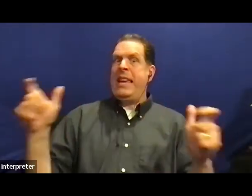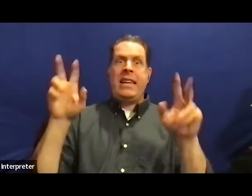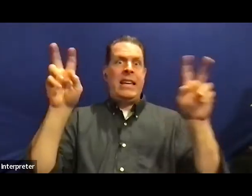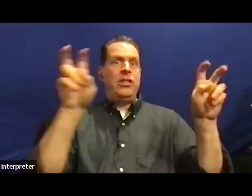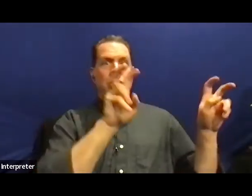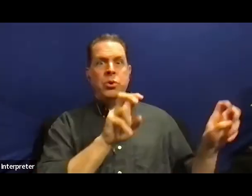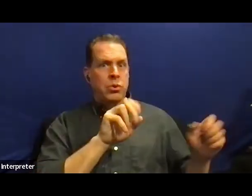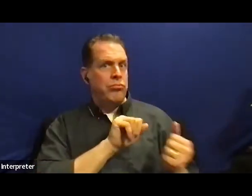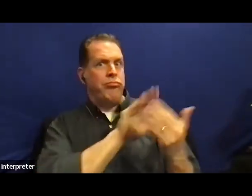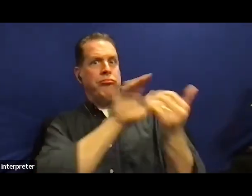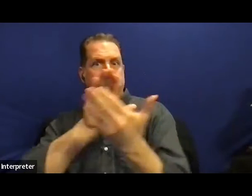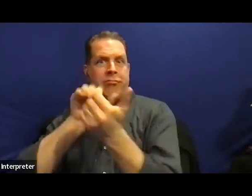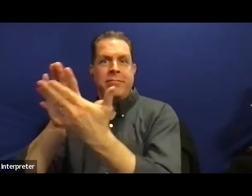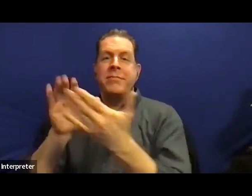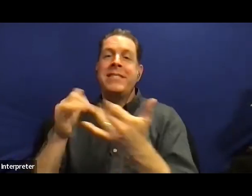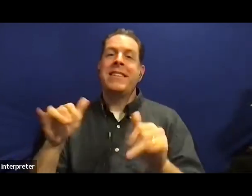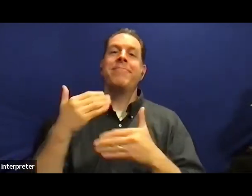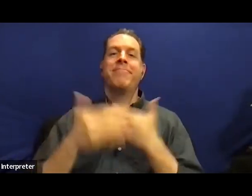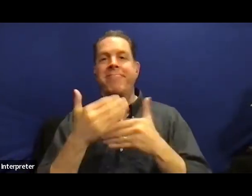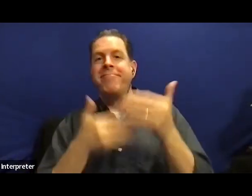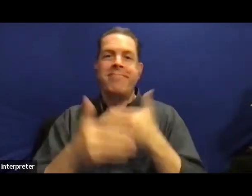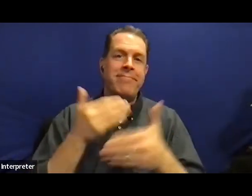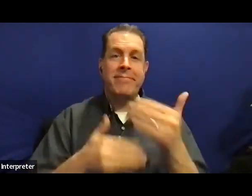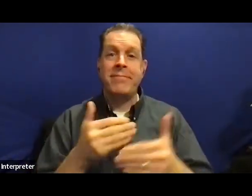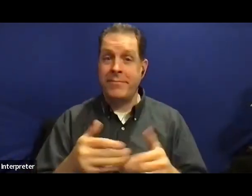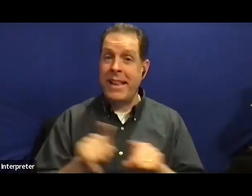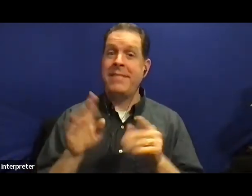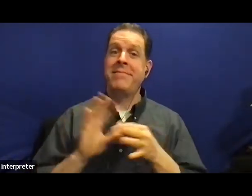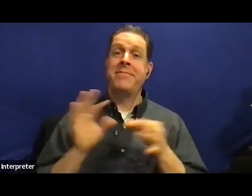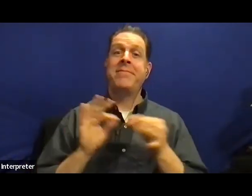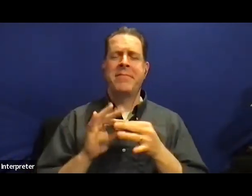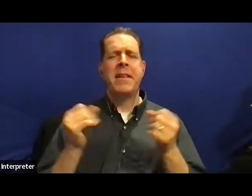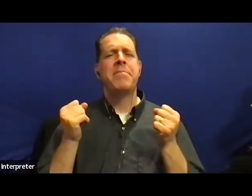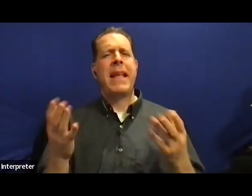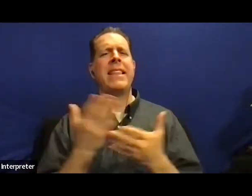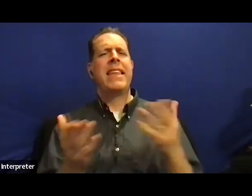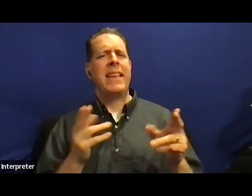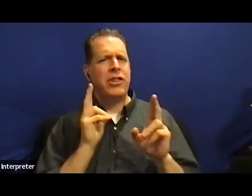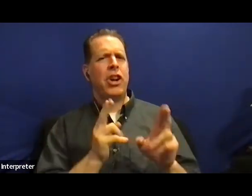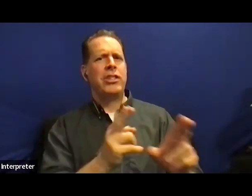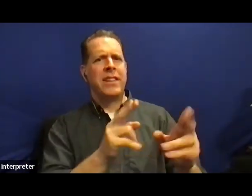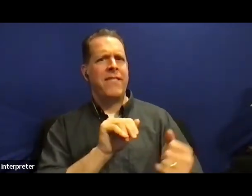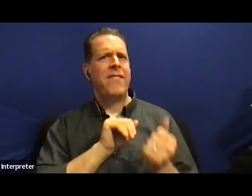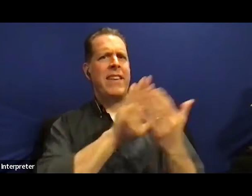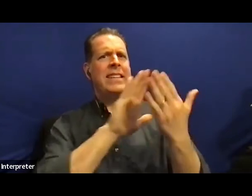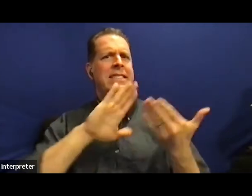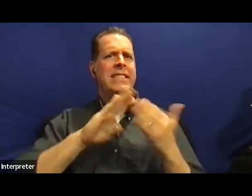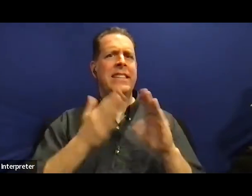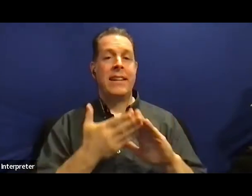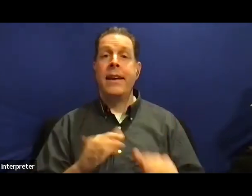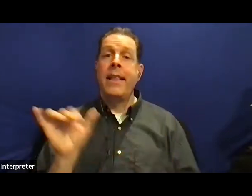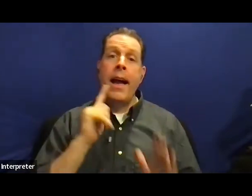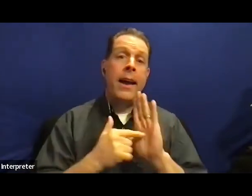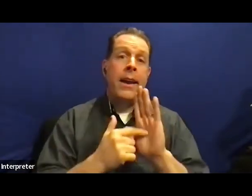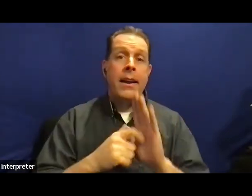remain before us. As I mentioned, there are many issues of urgency facing the city, like